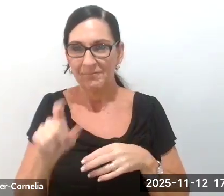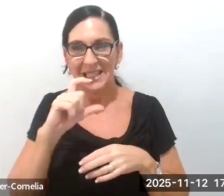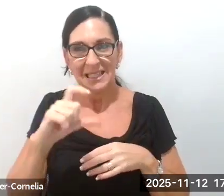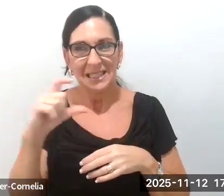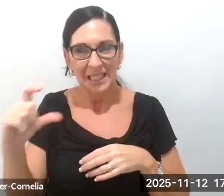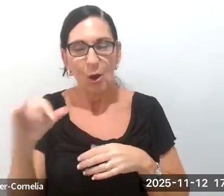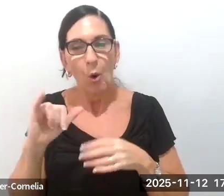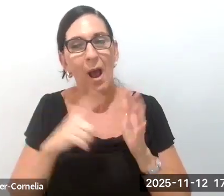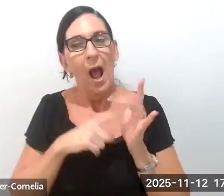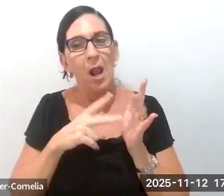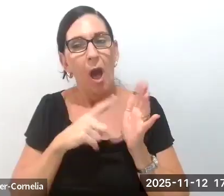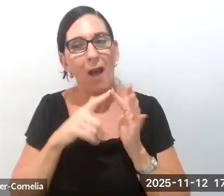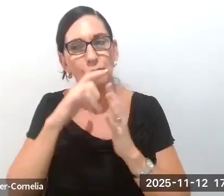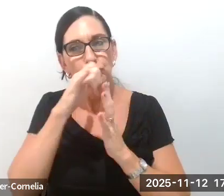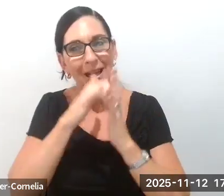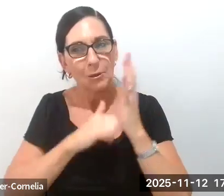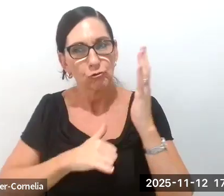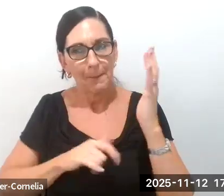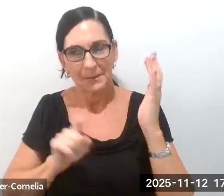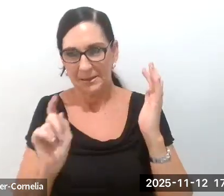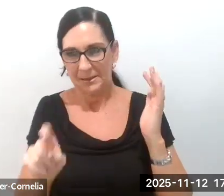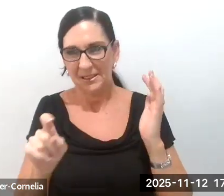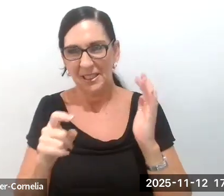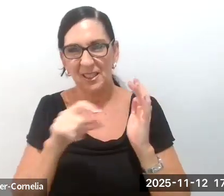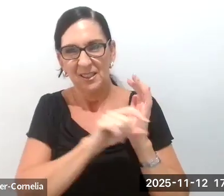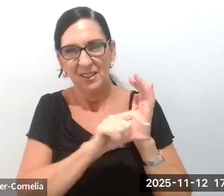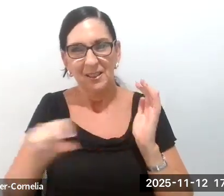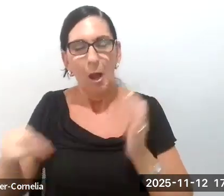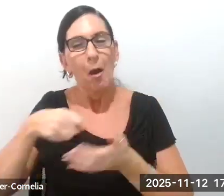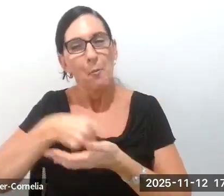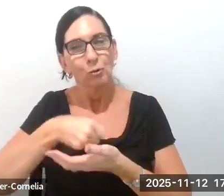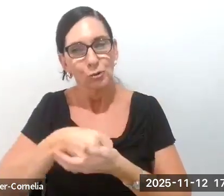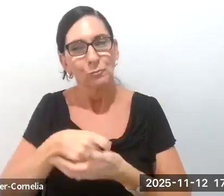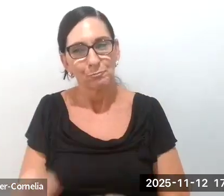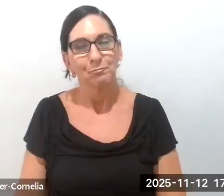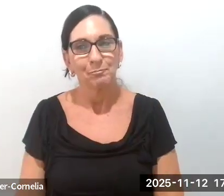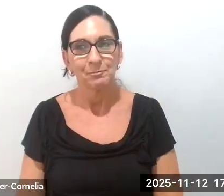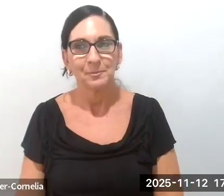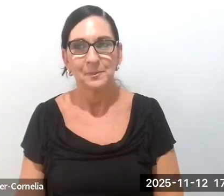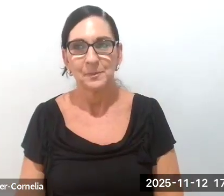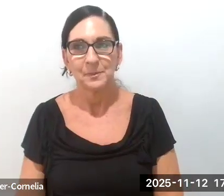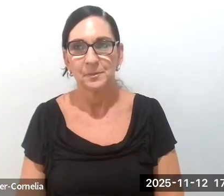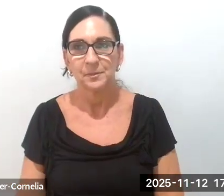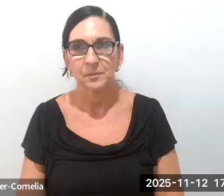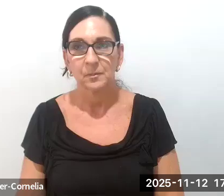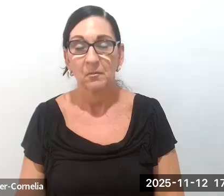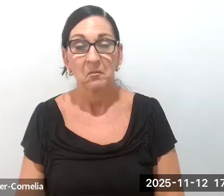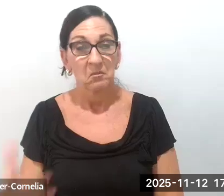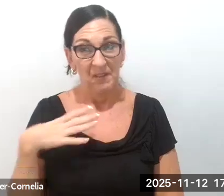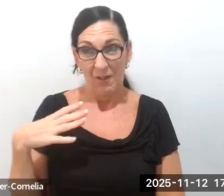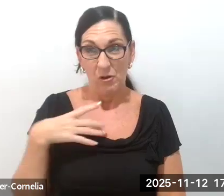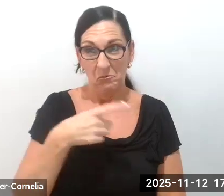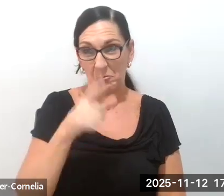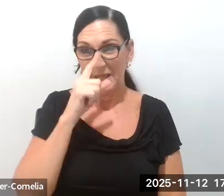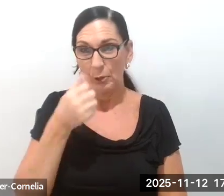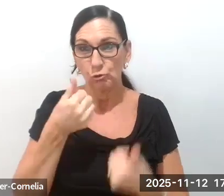live transcript button in your Zoom toolbar at the bottom of the screen. Feel free to use the chat and to share